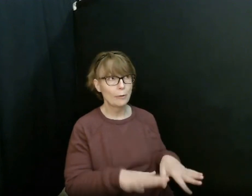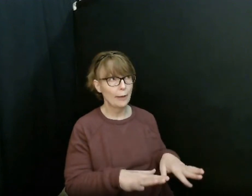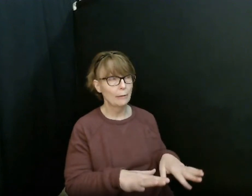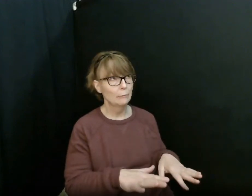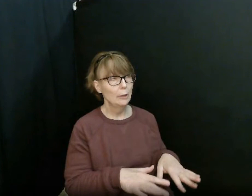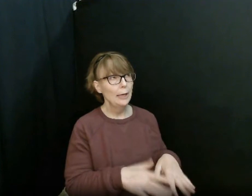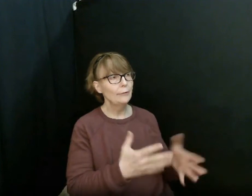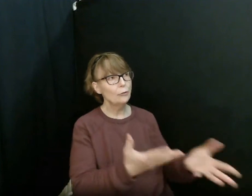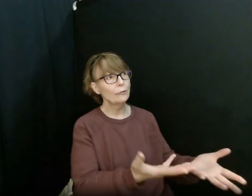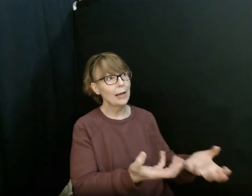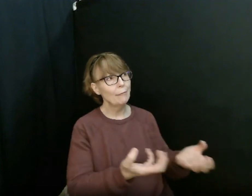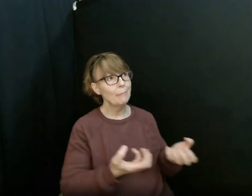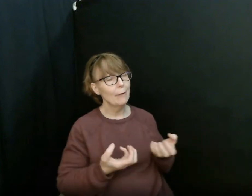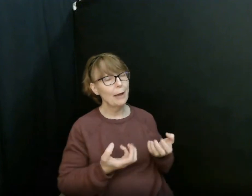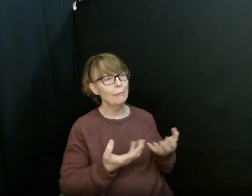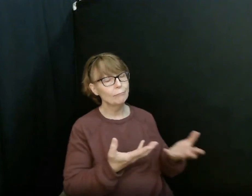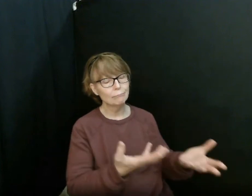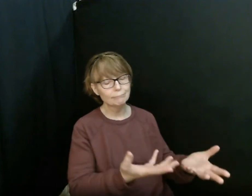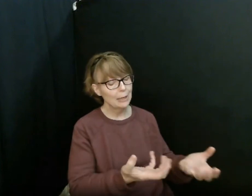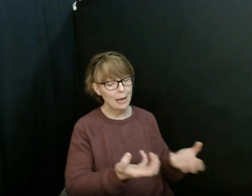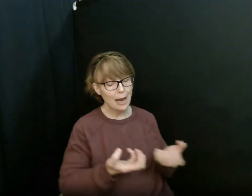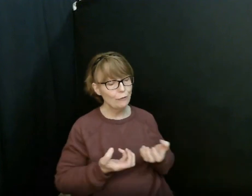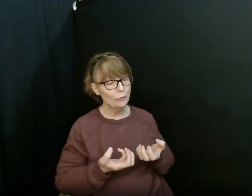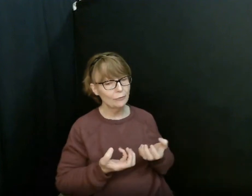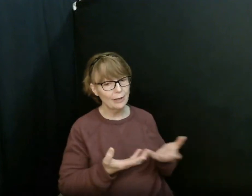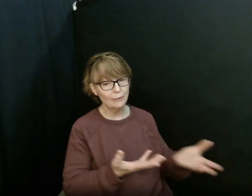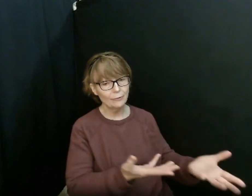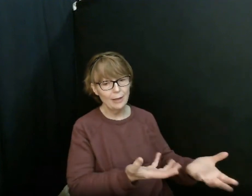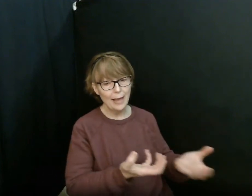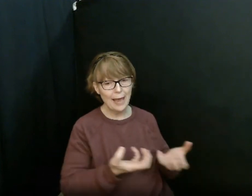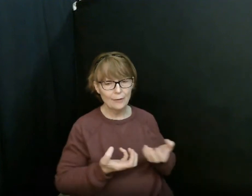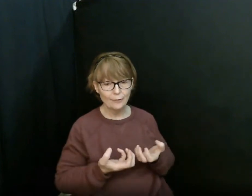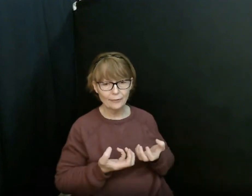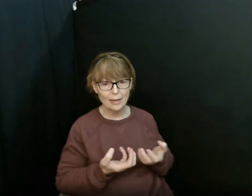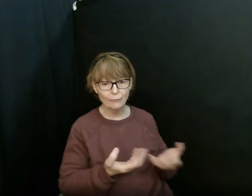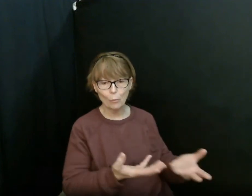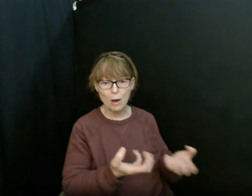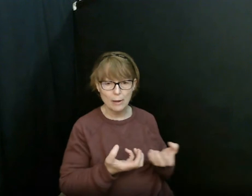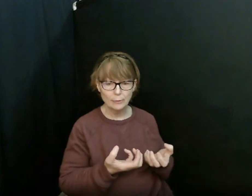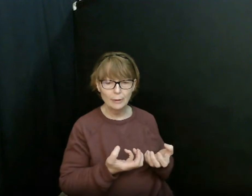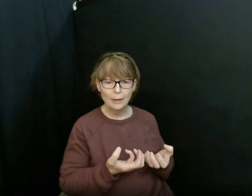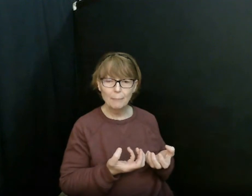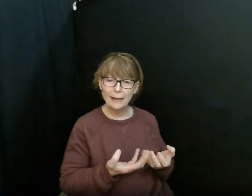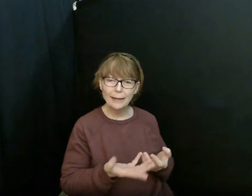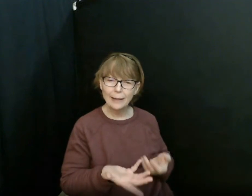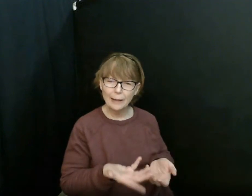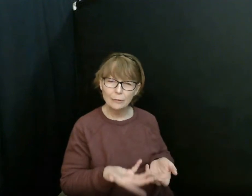that. It's interesting. I've used this as the sign for want, but I